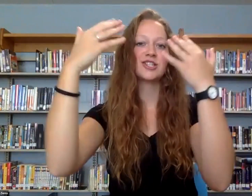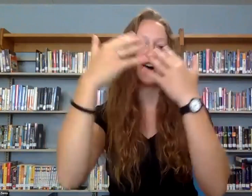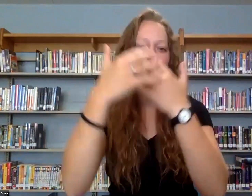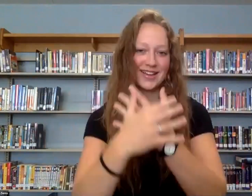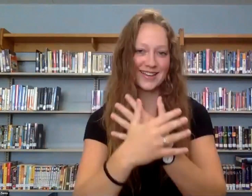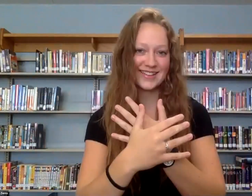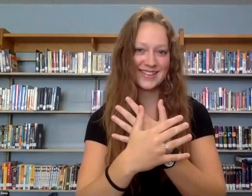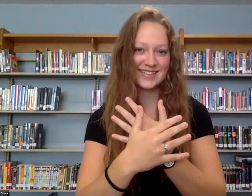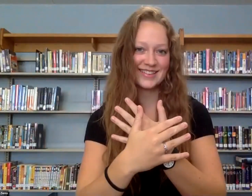Dark.